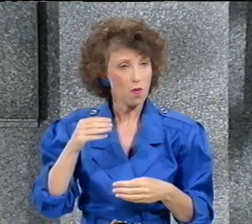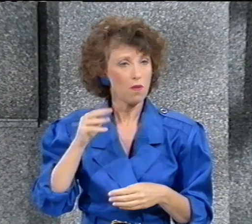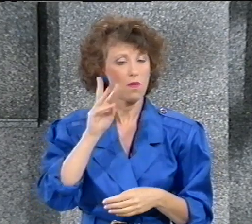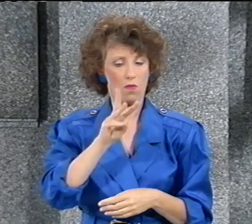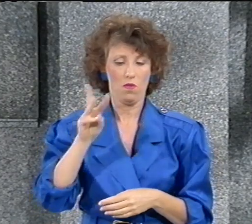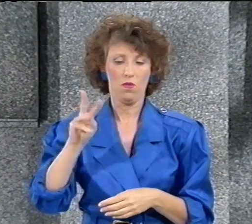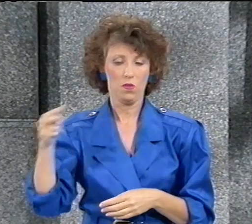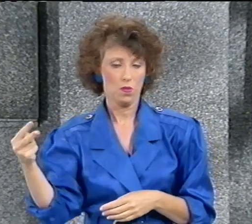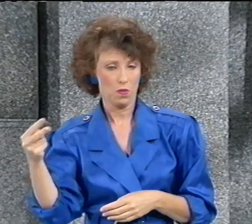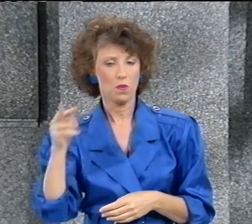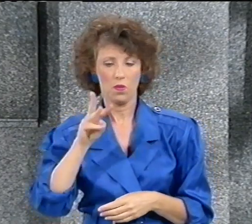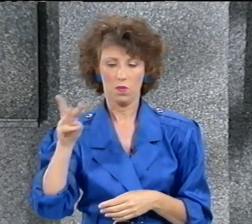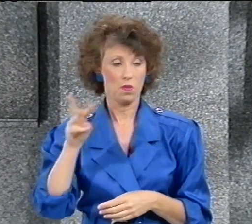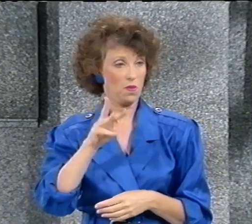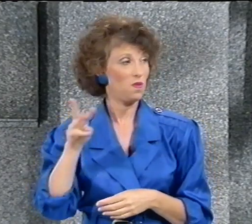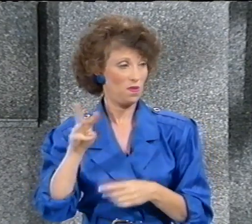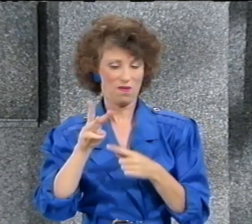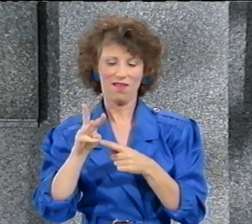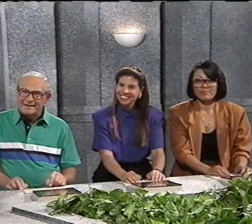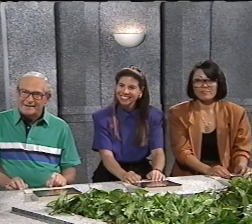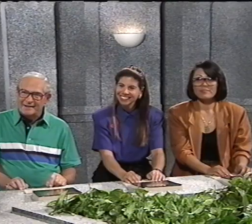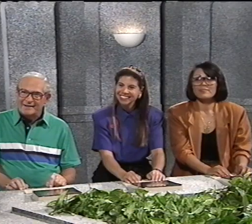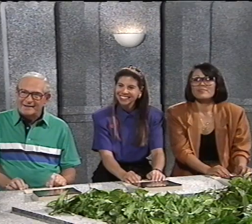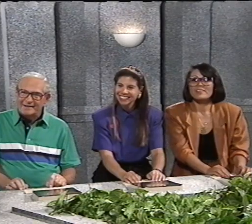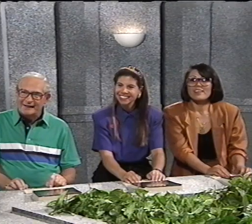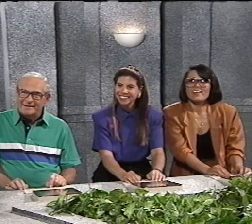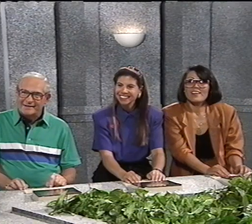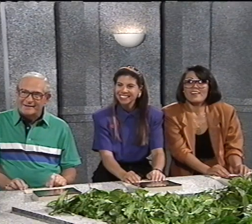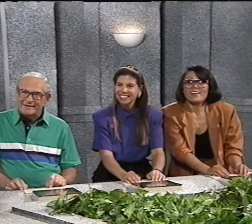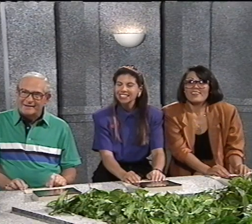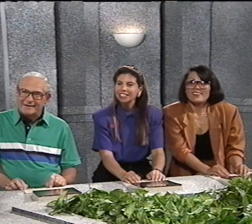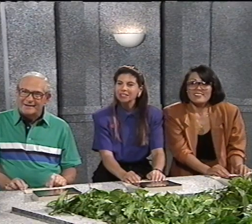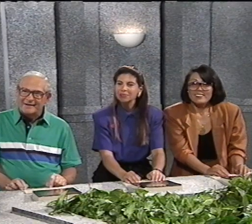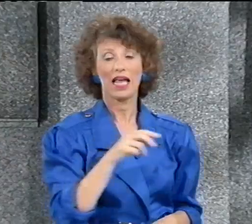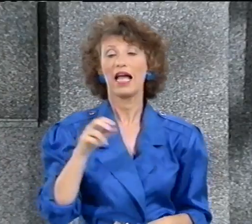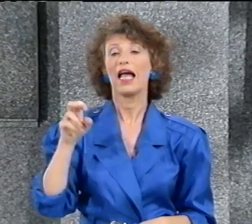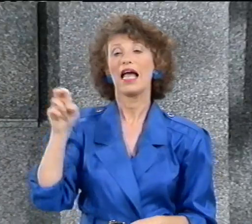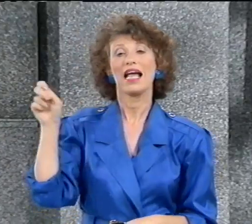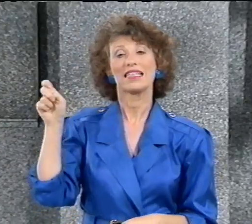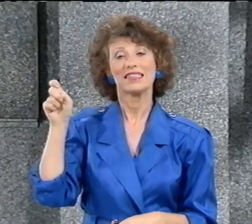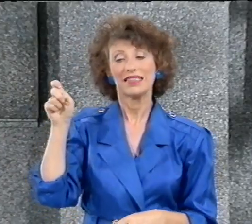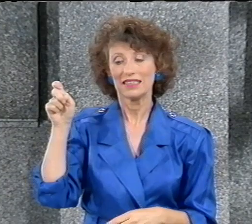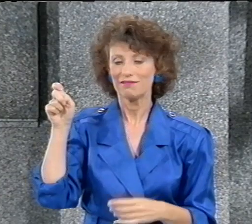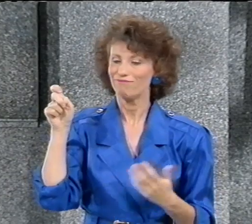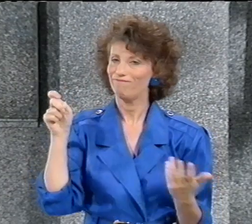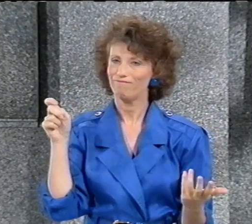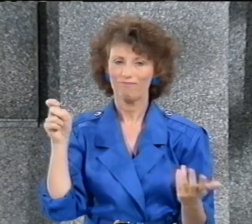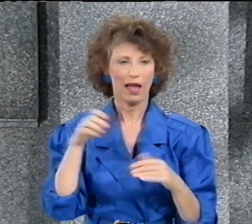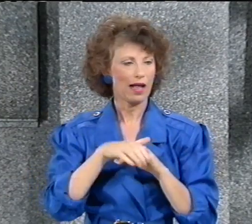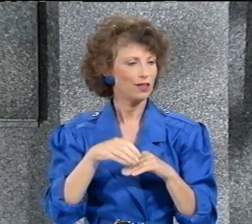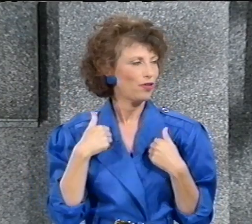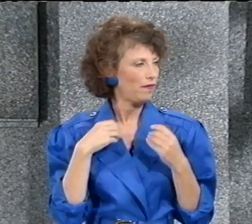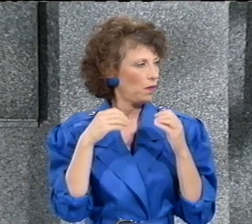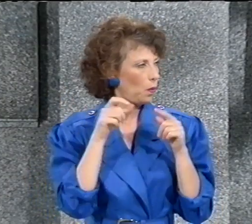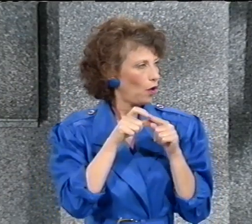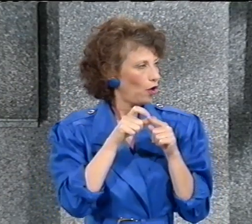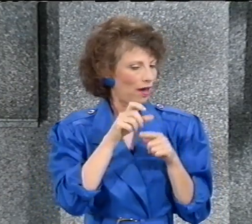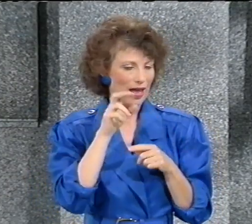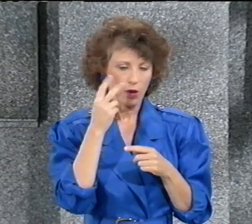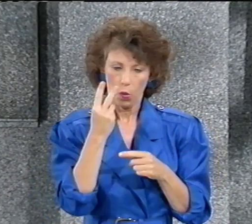about World War II, we would repeat the W by sliding it or moving it slightly. Now for X, the only word I